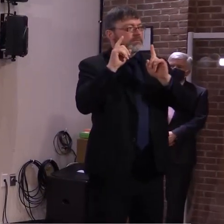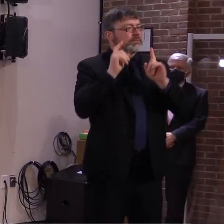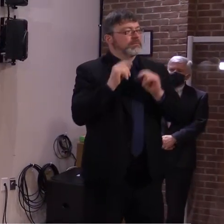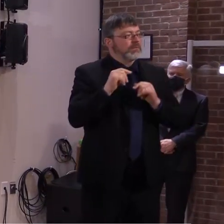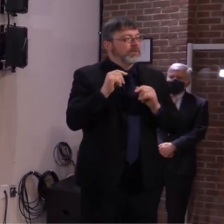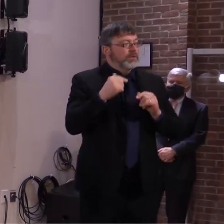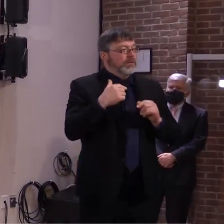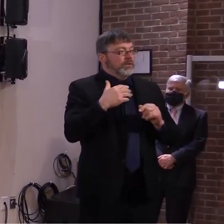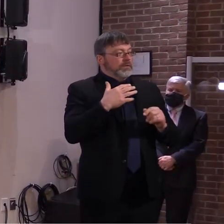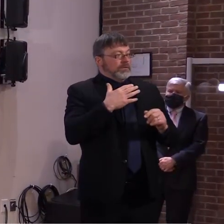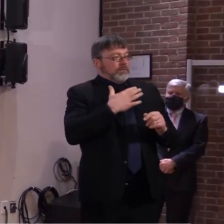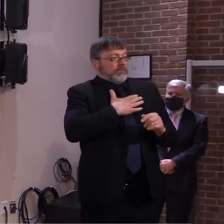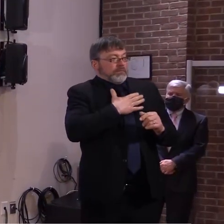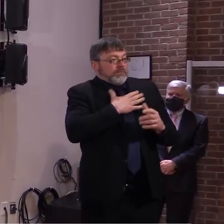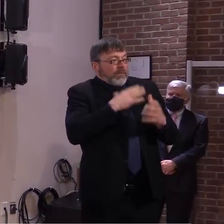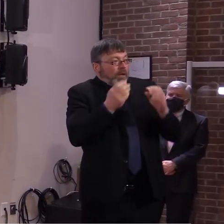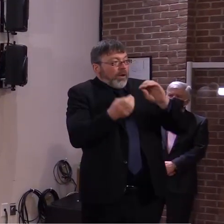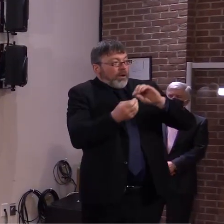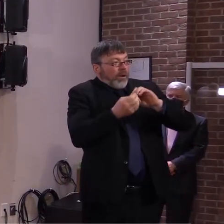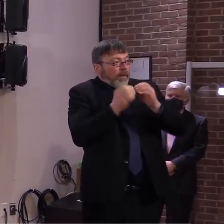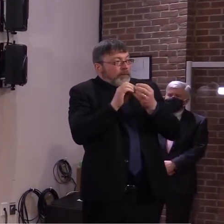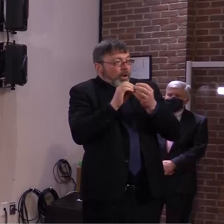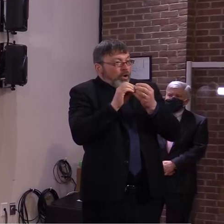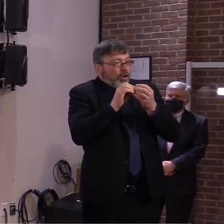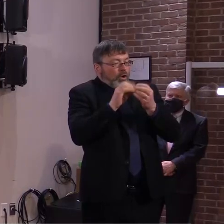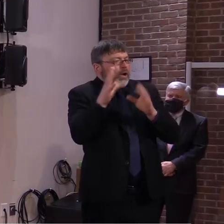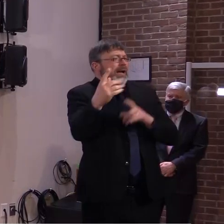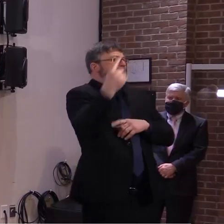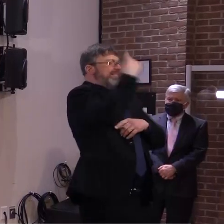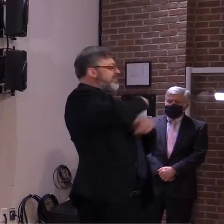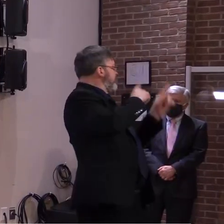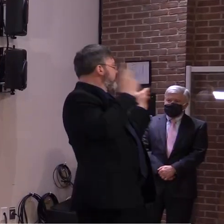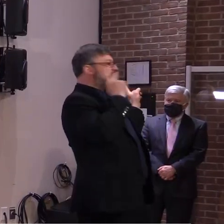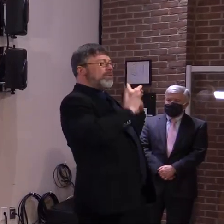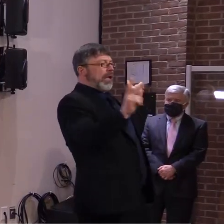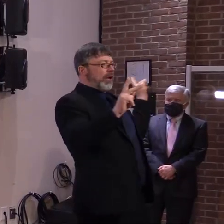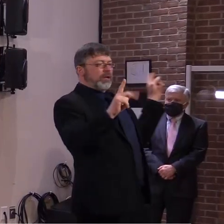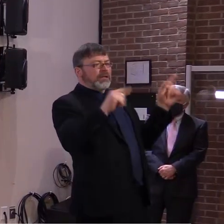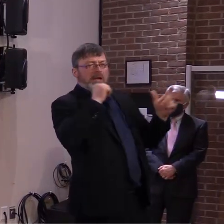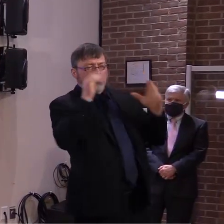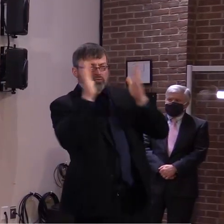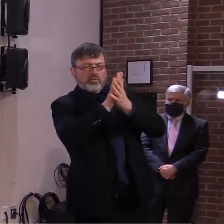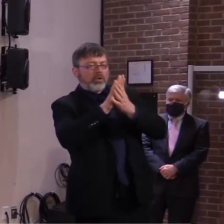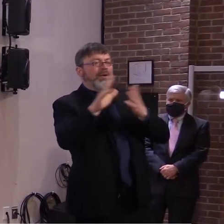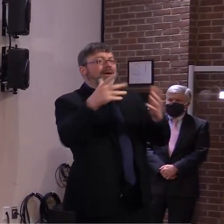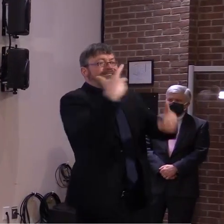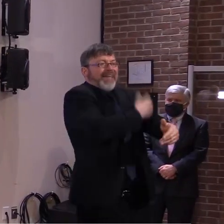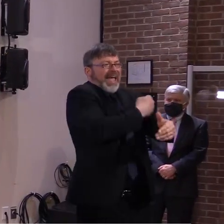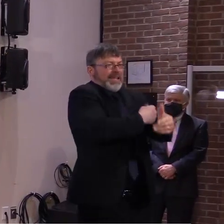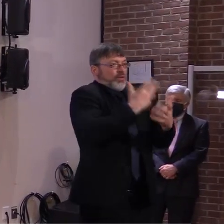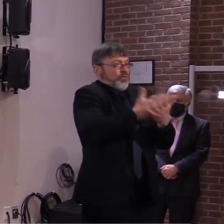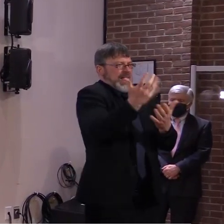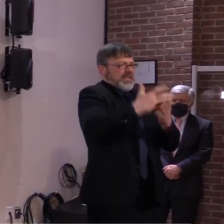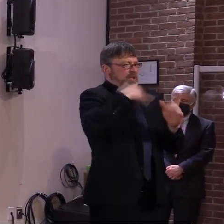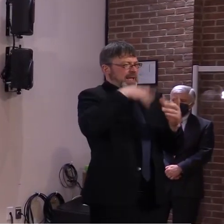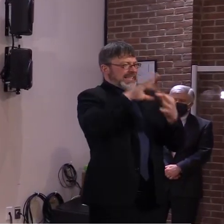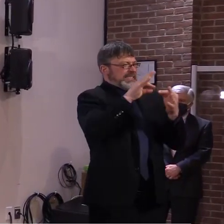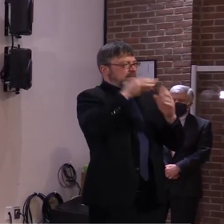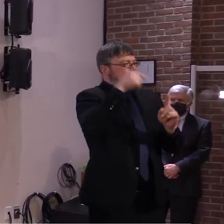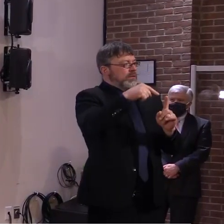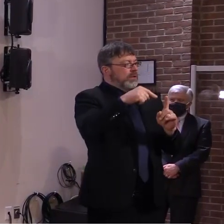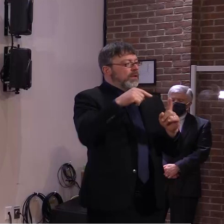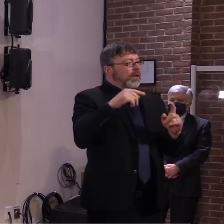our wastage rate actually dropped from 0.2% to 0.1%.